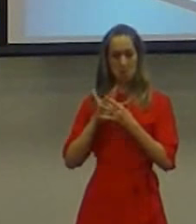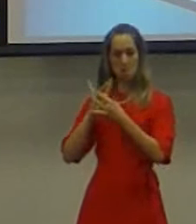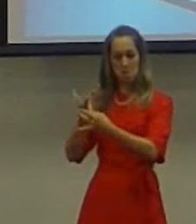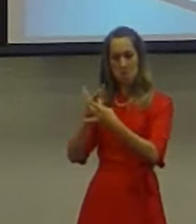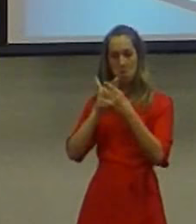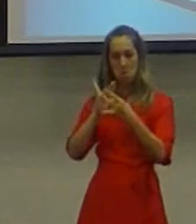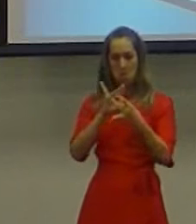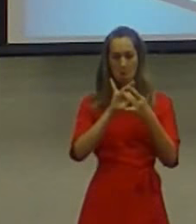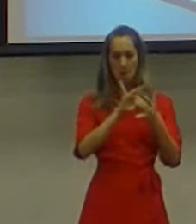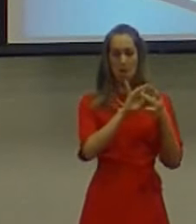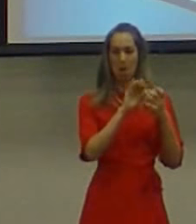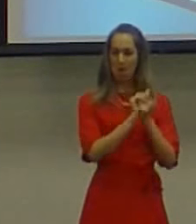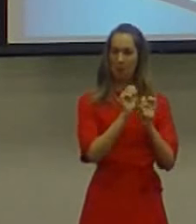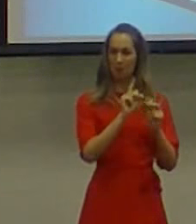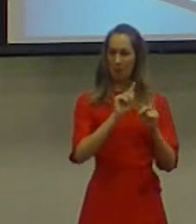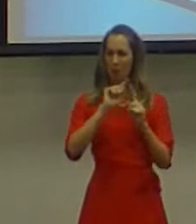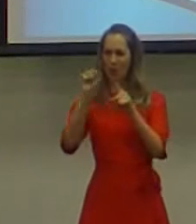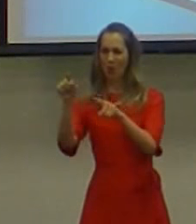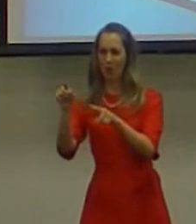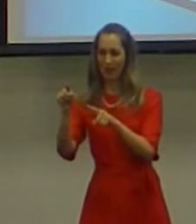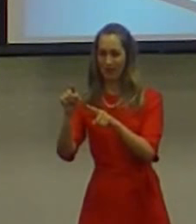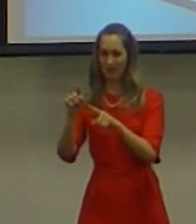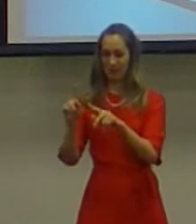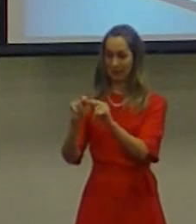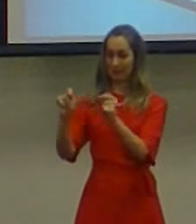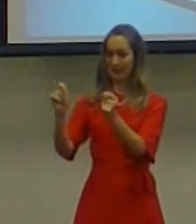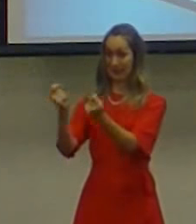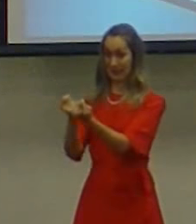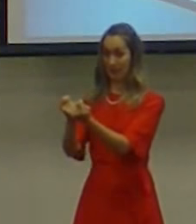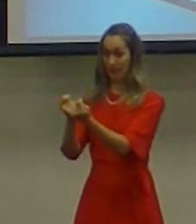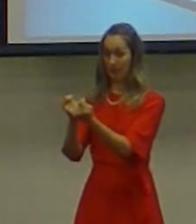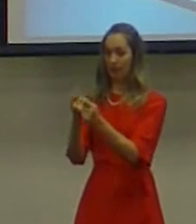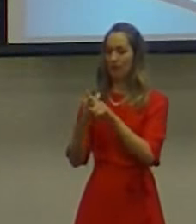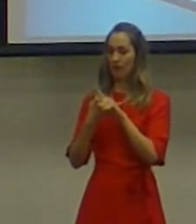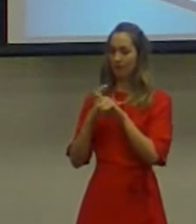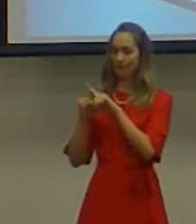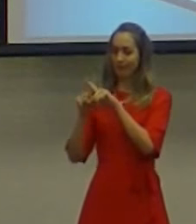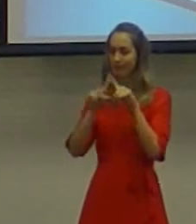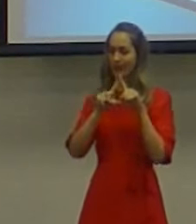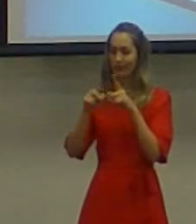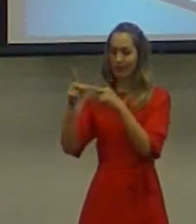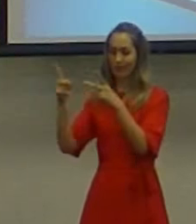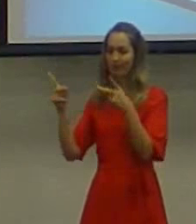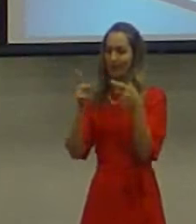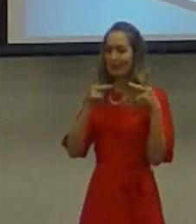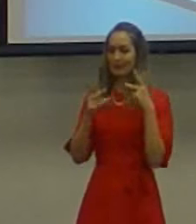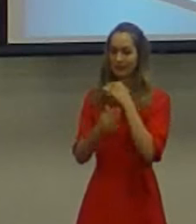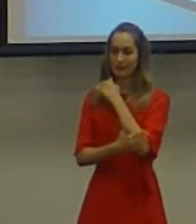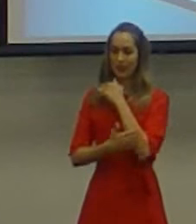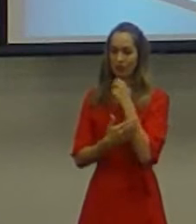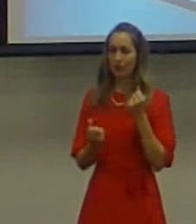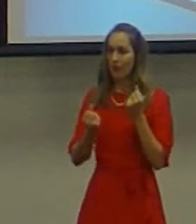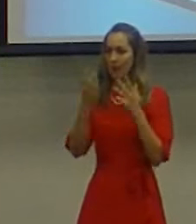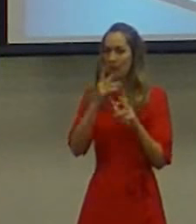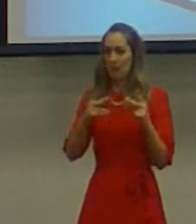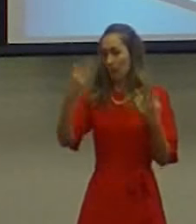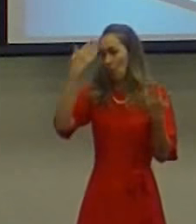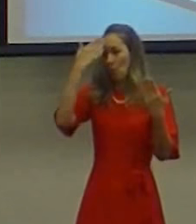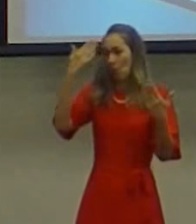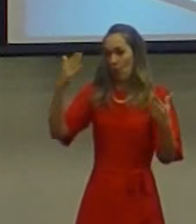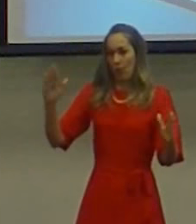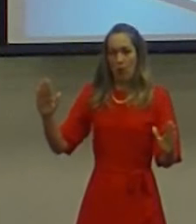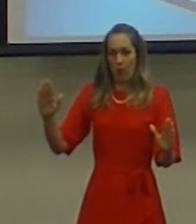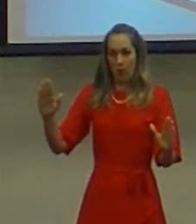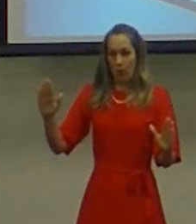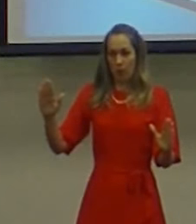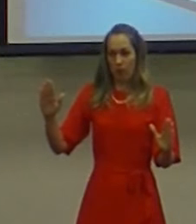with. The team Birdie and I went with came from different places around the country, so a lot of the people we didn't know. We didn't know most of